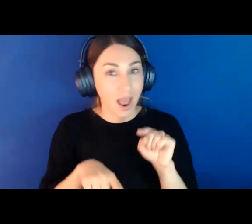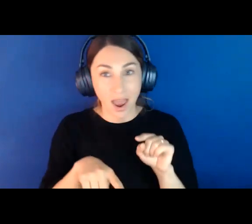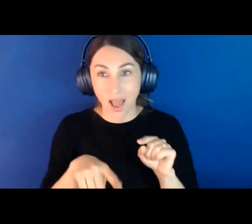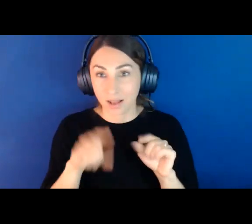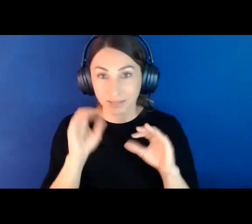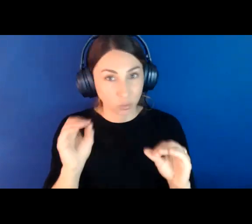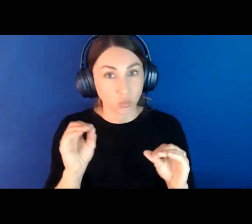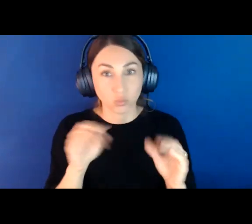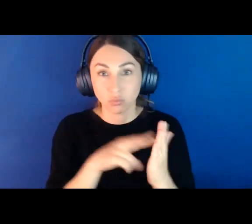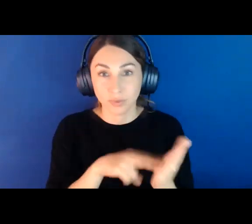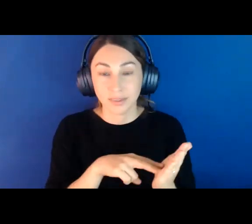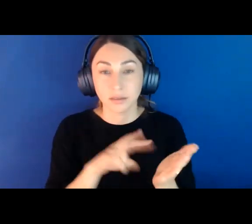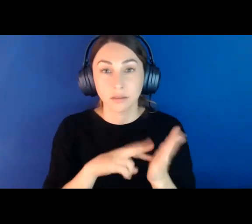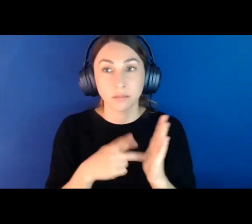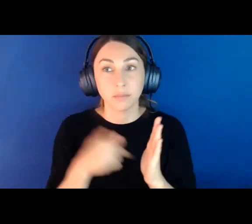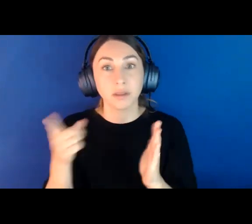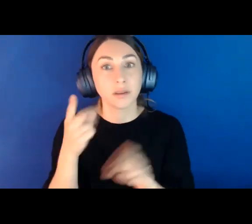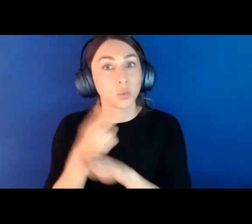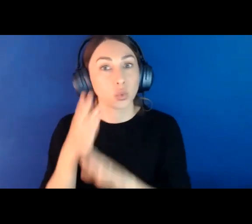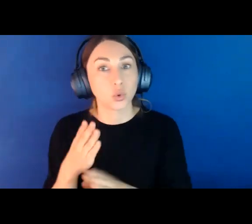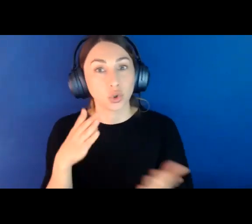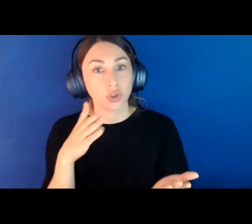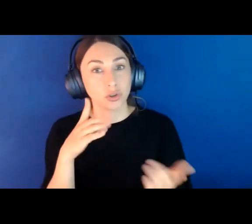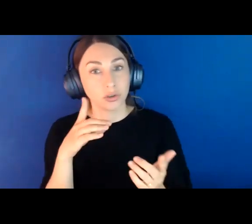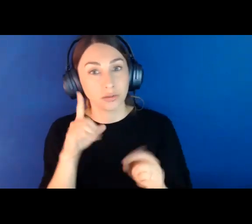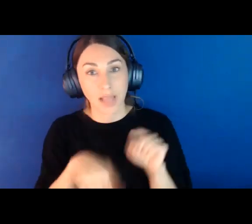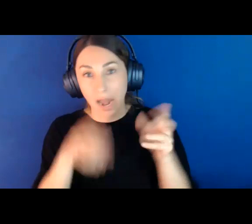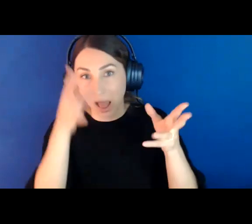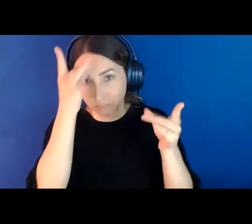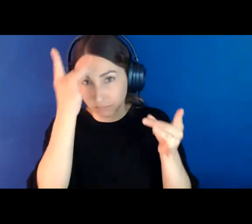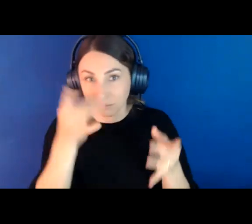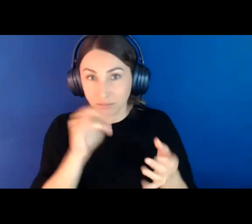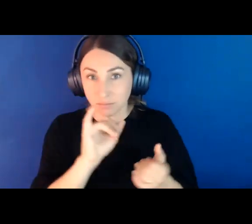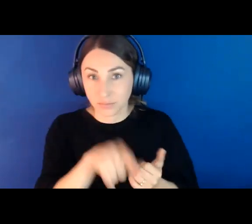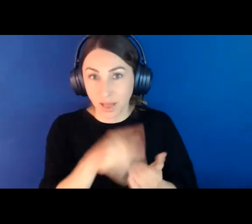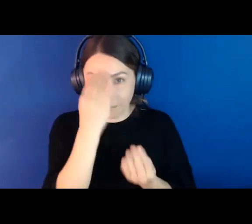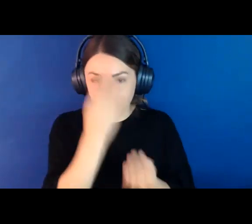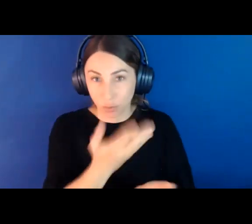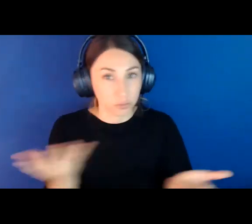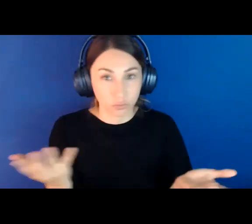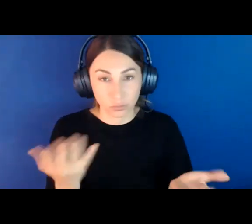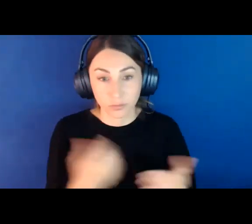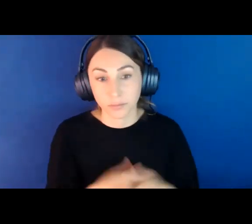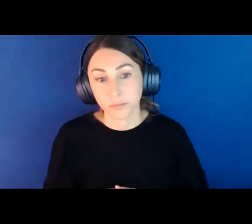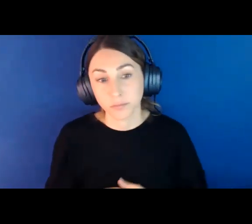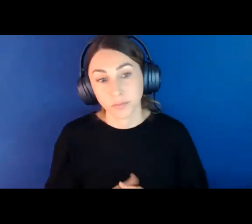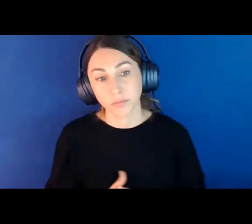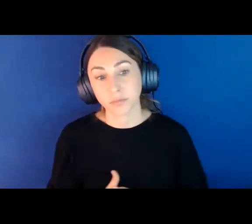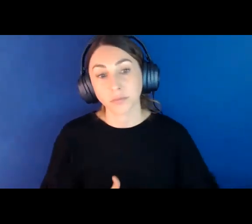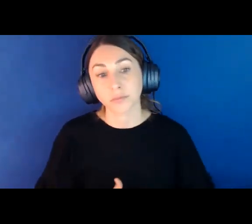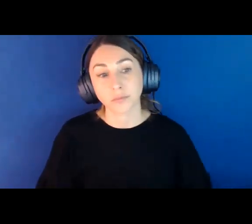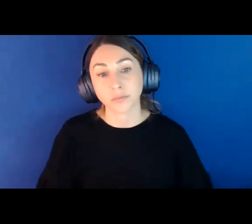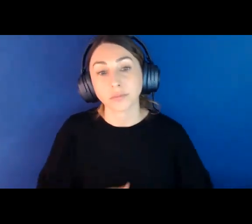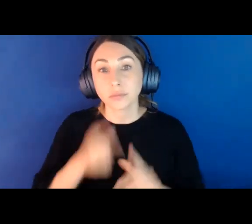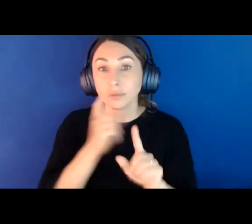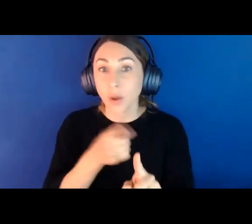from fully accessing the information contained in the PDF document. Now, your goal is